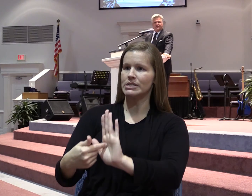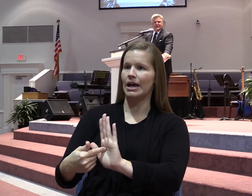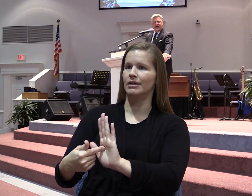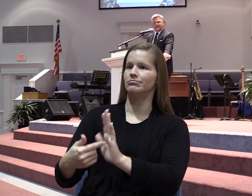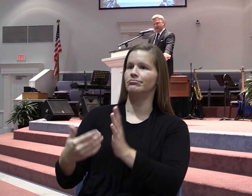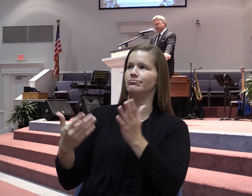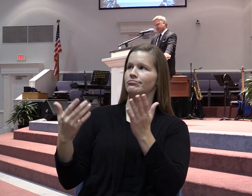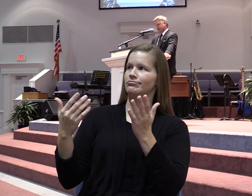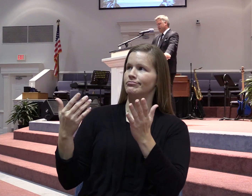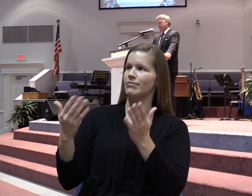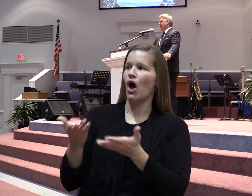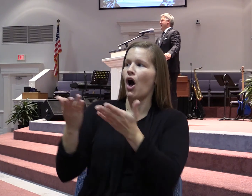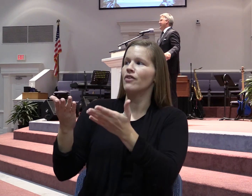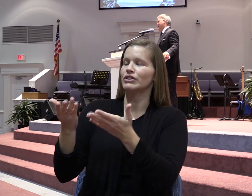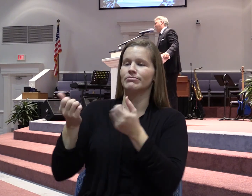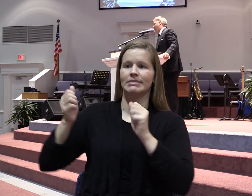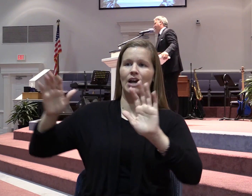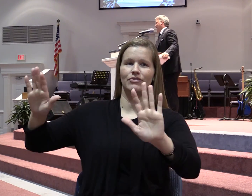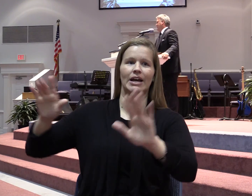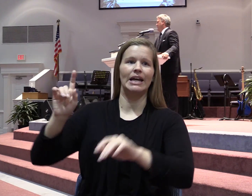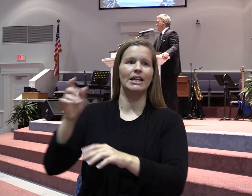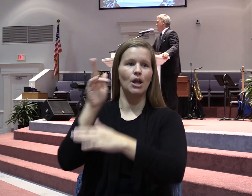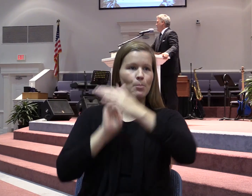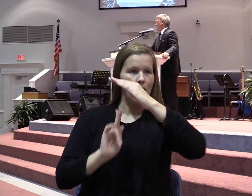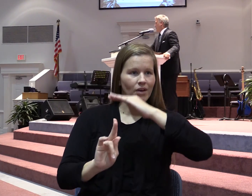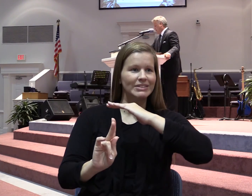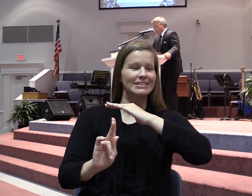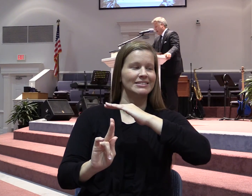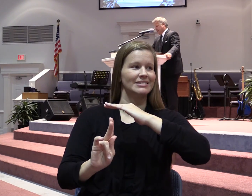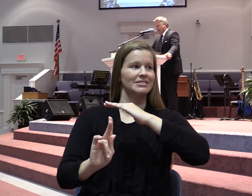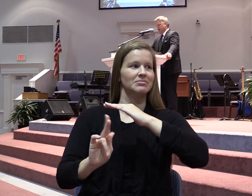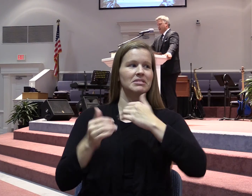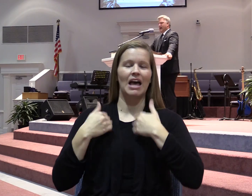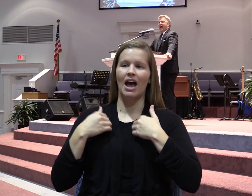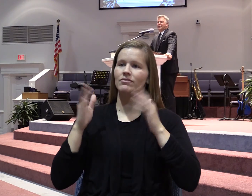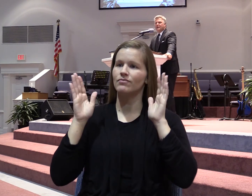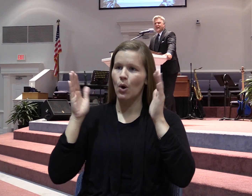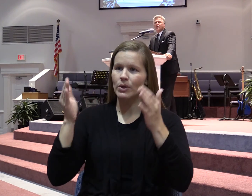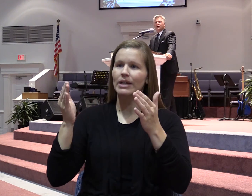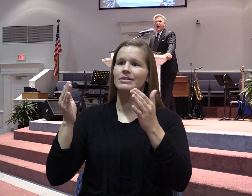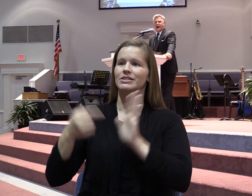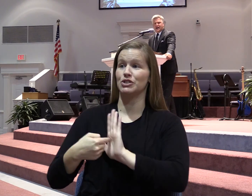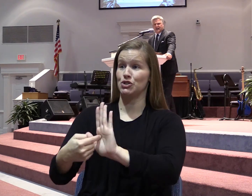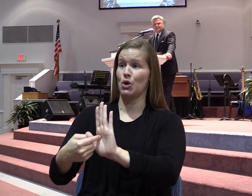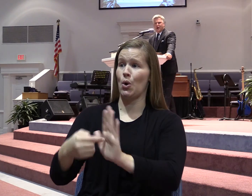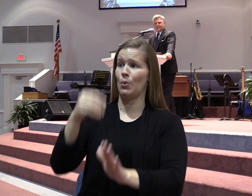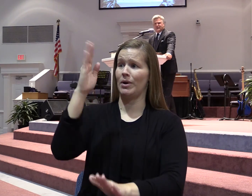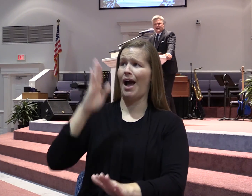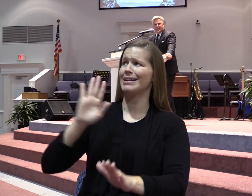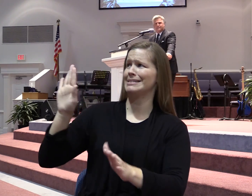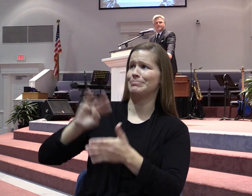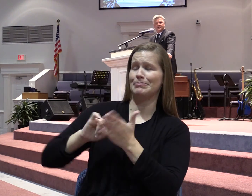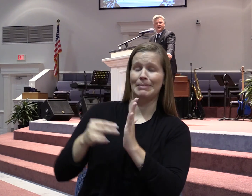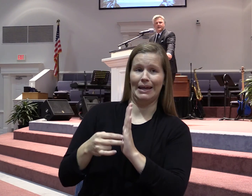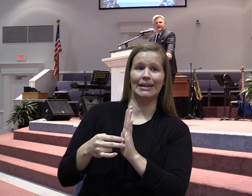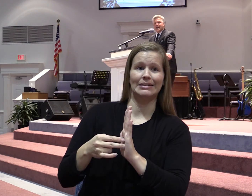and offer sacrifice. He needed a prophet to bring direction and to reveal God and God's purposes to